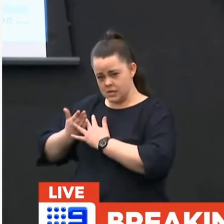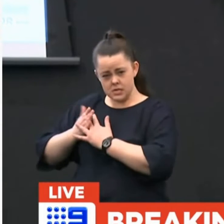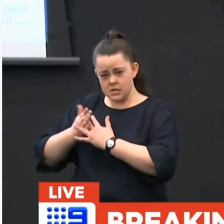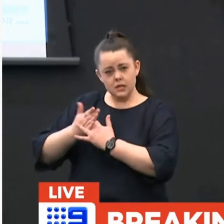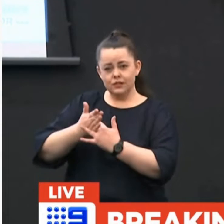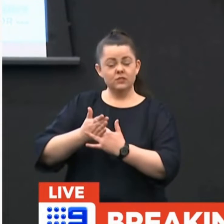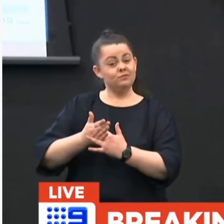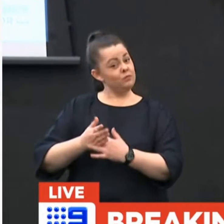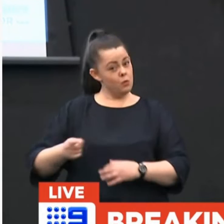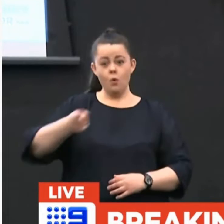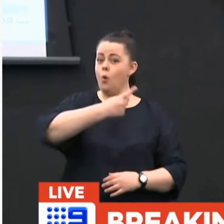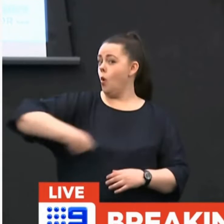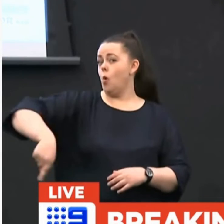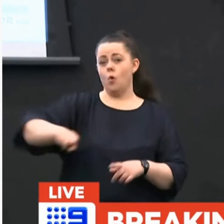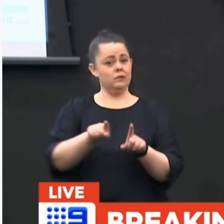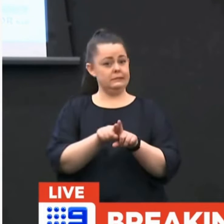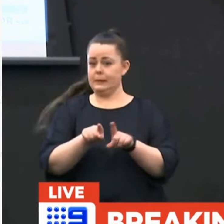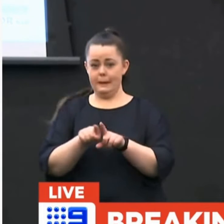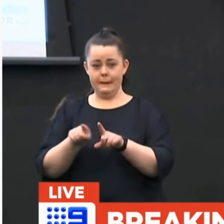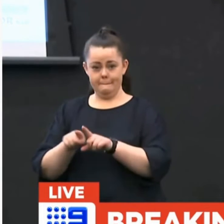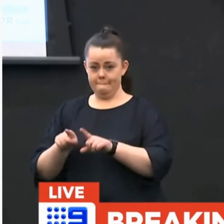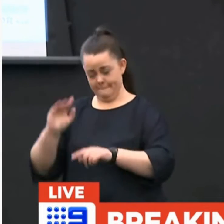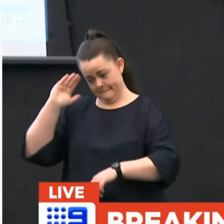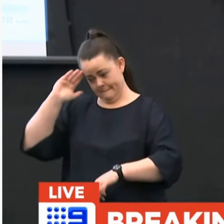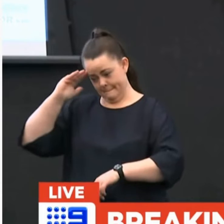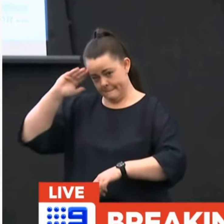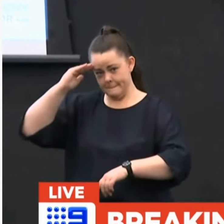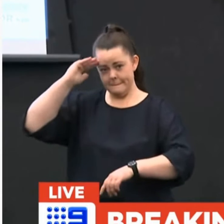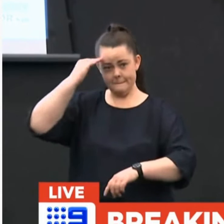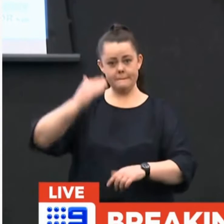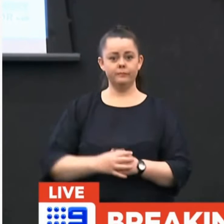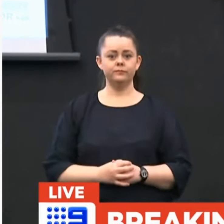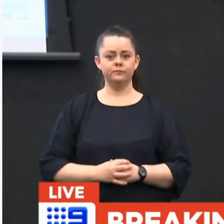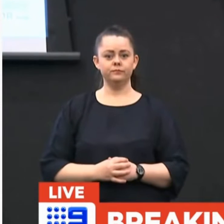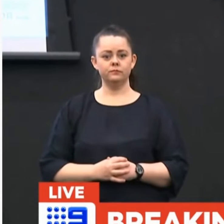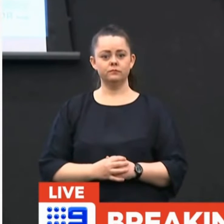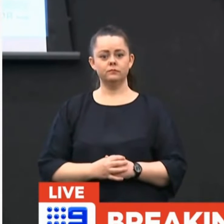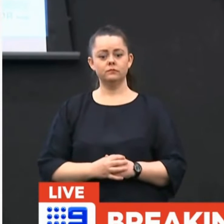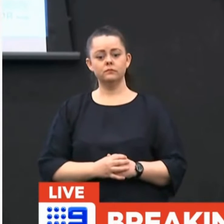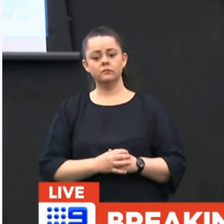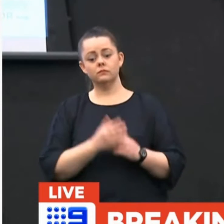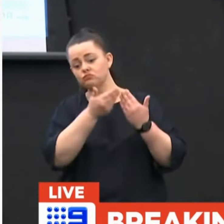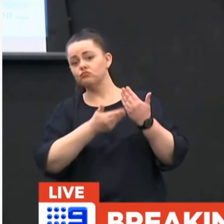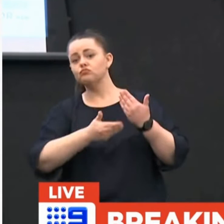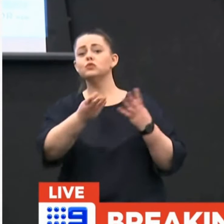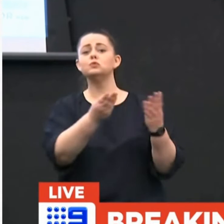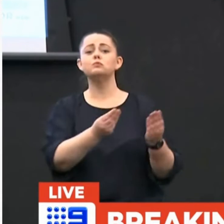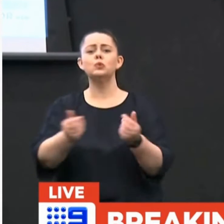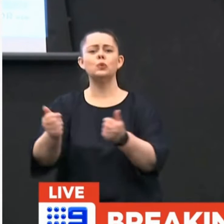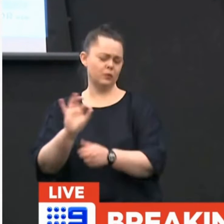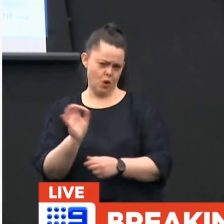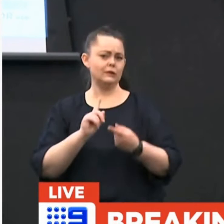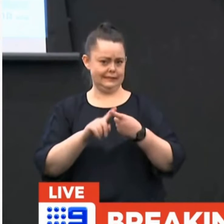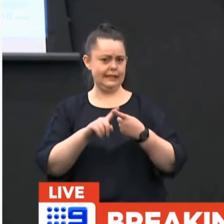all walked together. There is a long way to go. There'll be challenges as we move through this difficult time as we begin to open up our